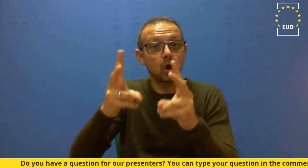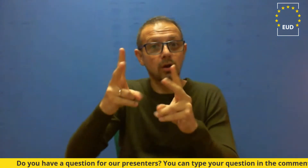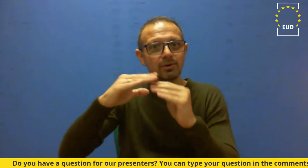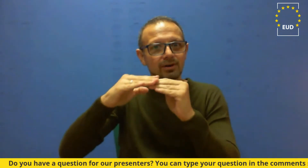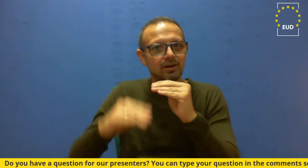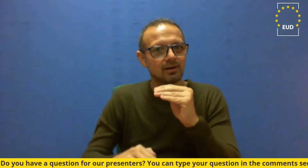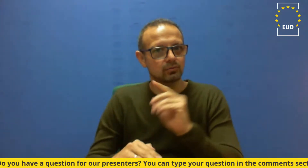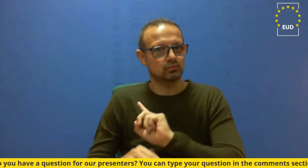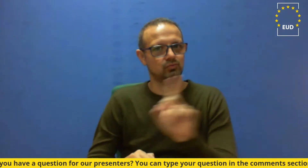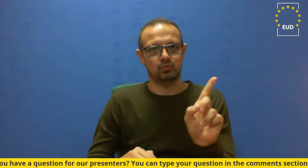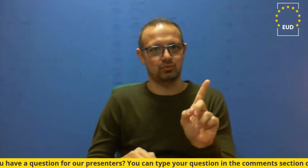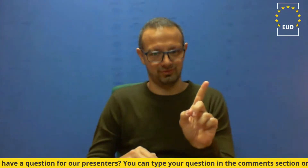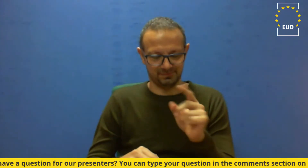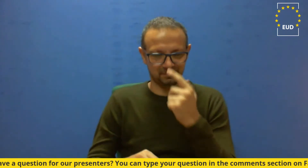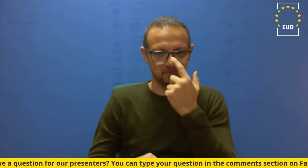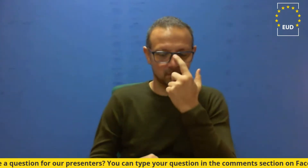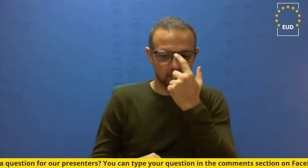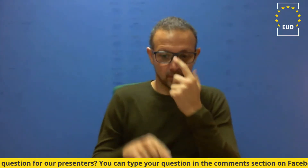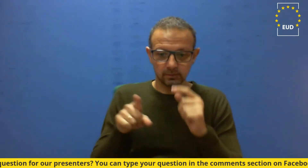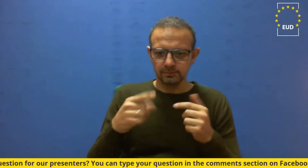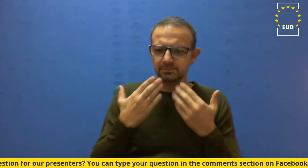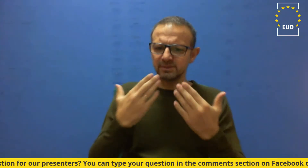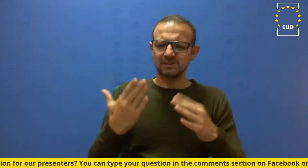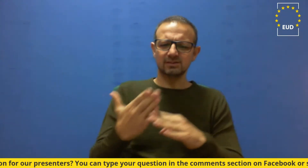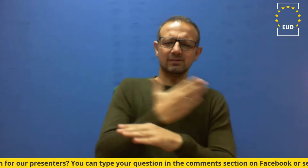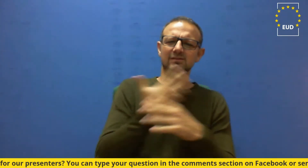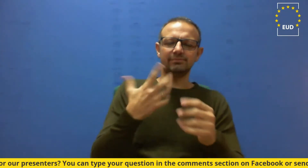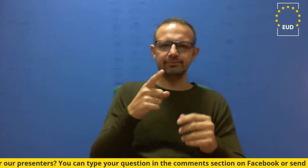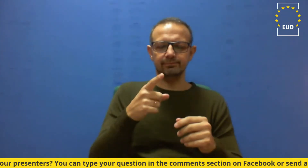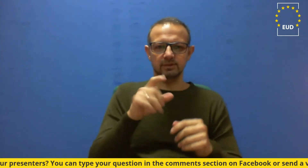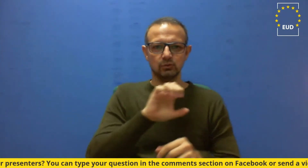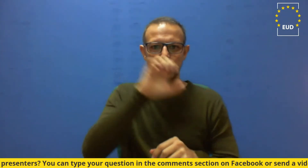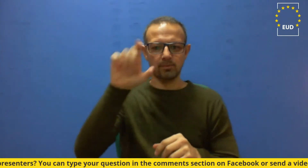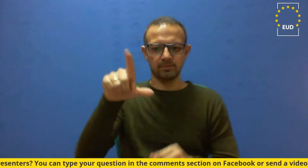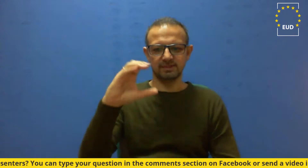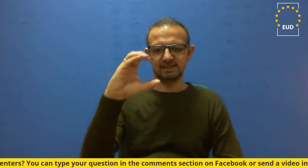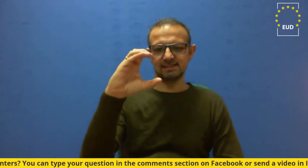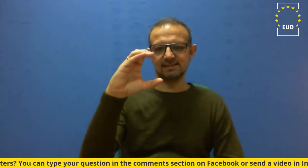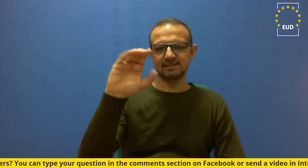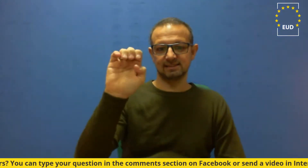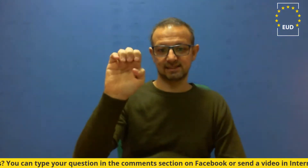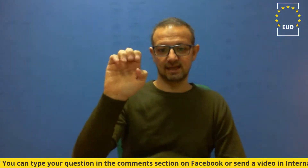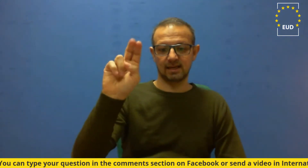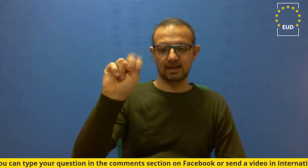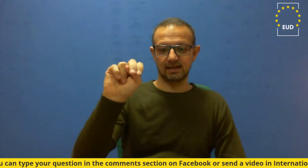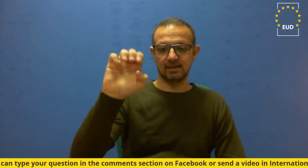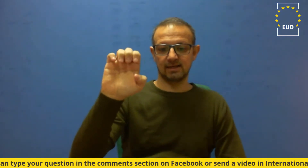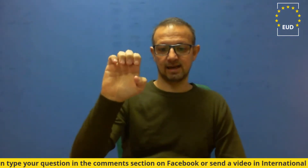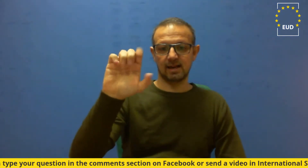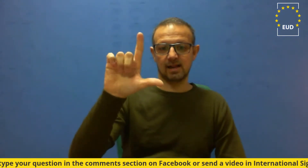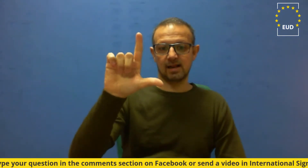interpreter is not less than 1/6 of the screen, but that would be a minimum, for example.